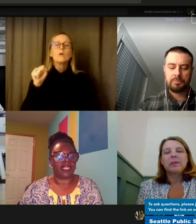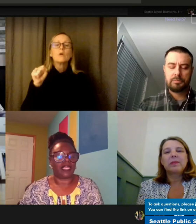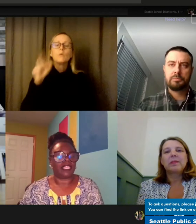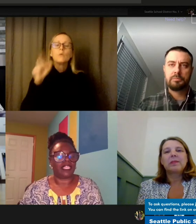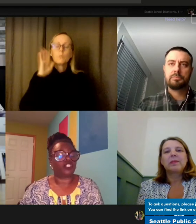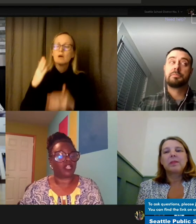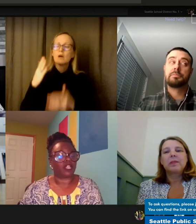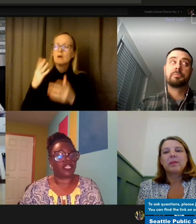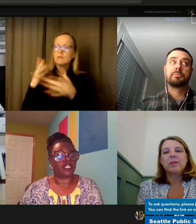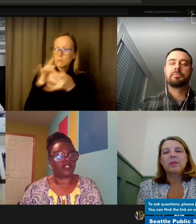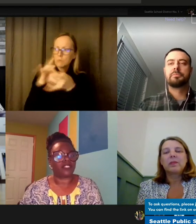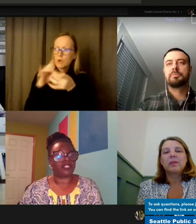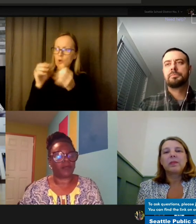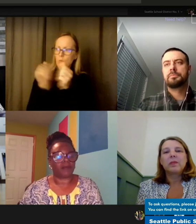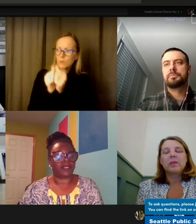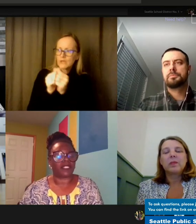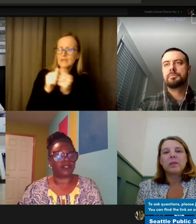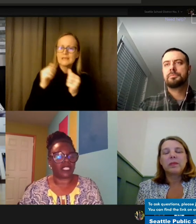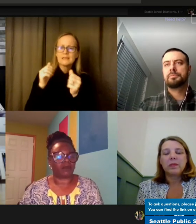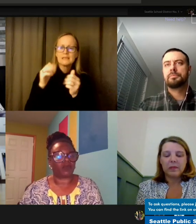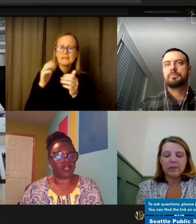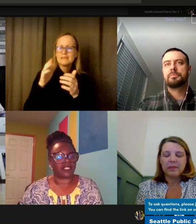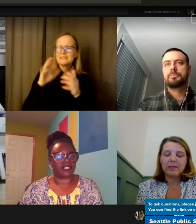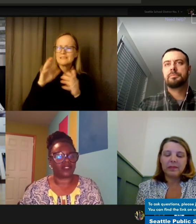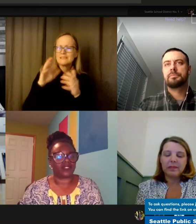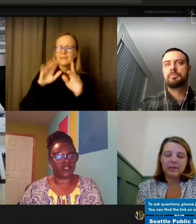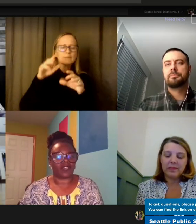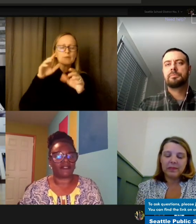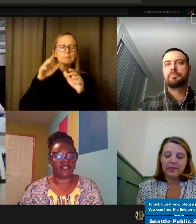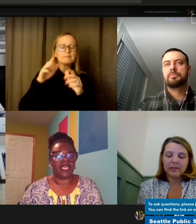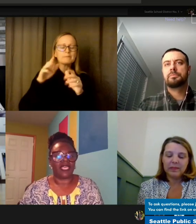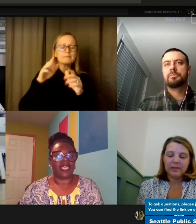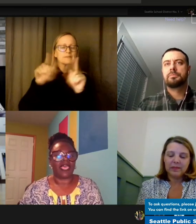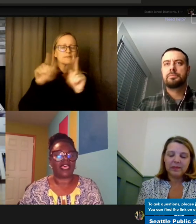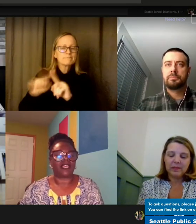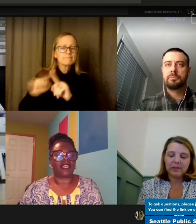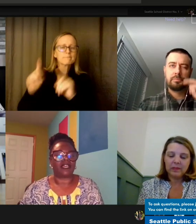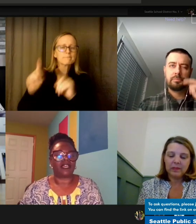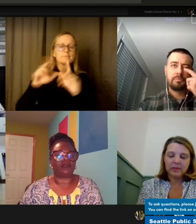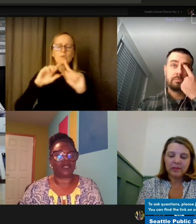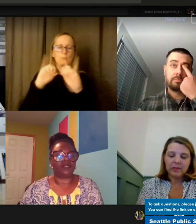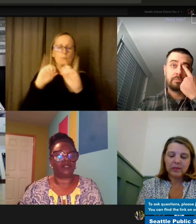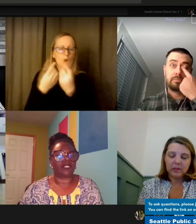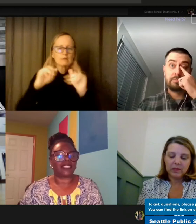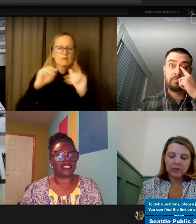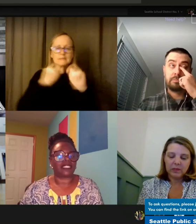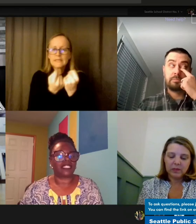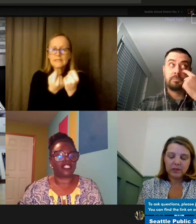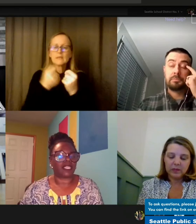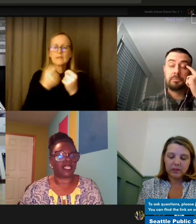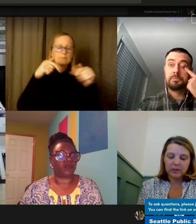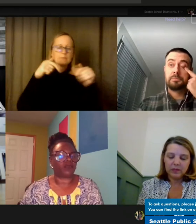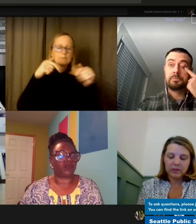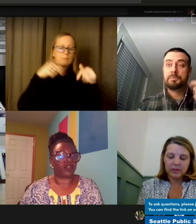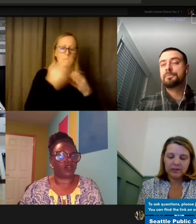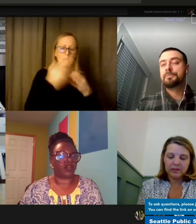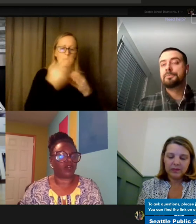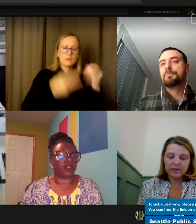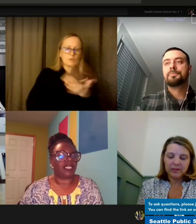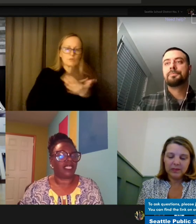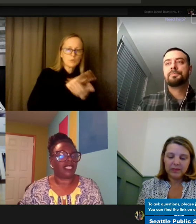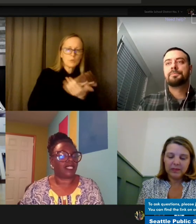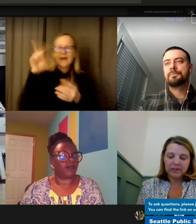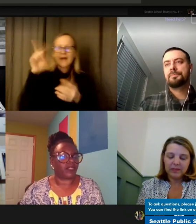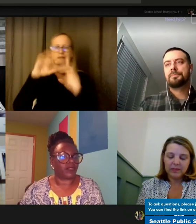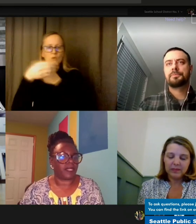an interdepartmental team across district office, and we utilize a decision-making protocol in